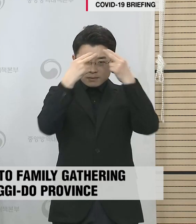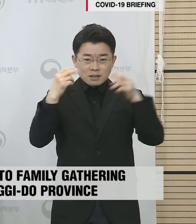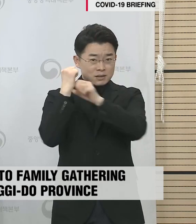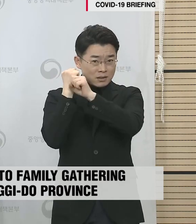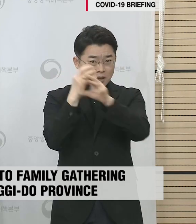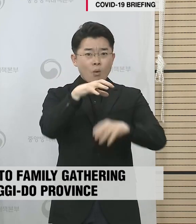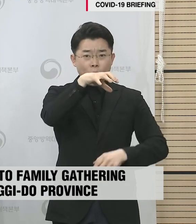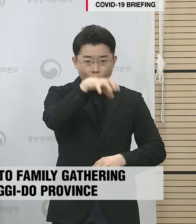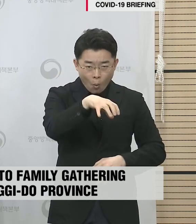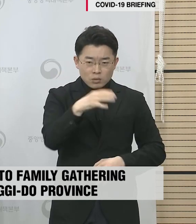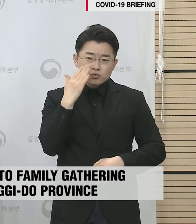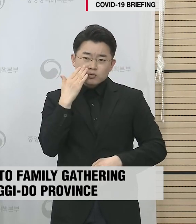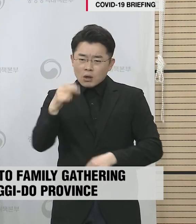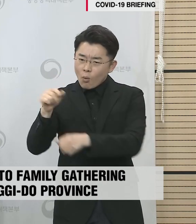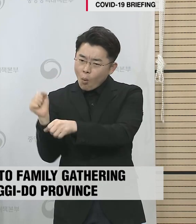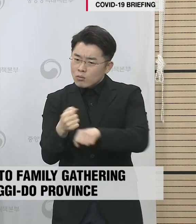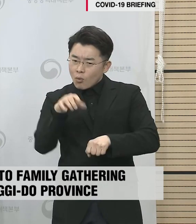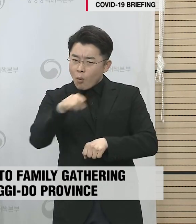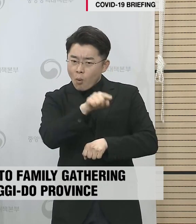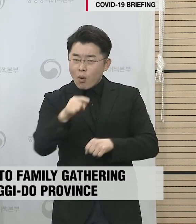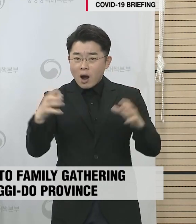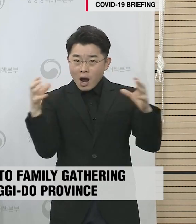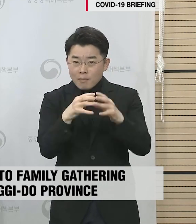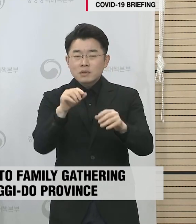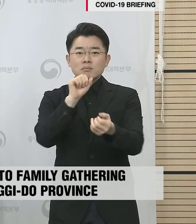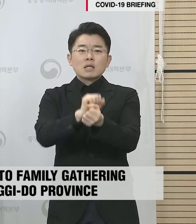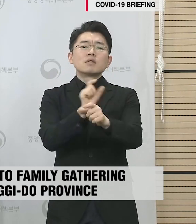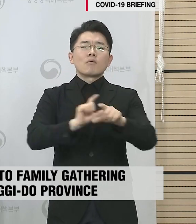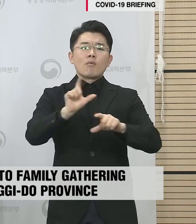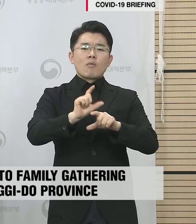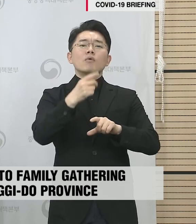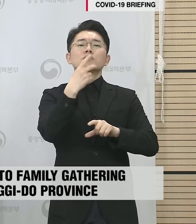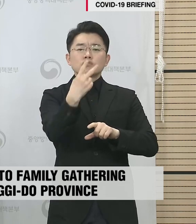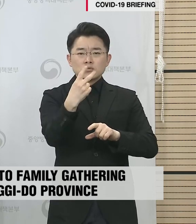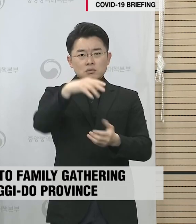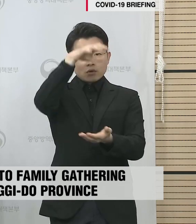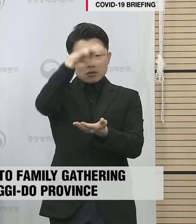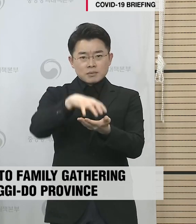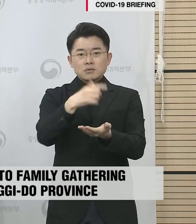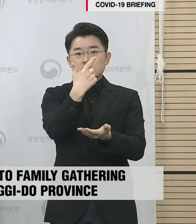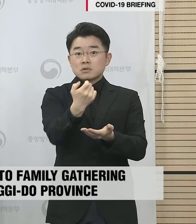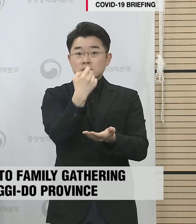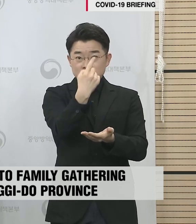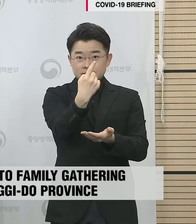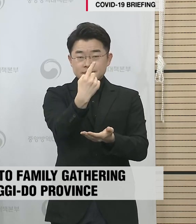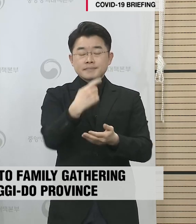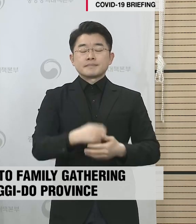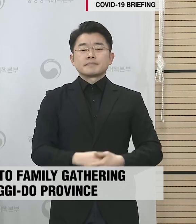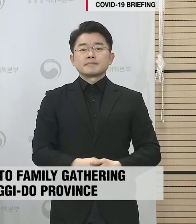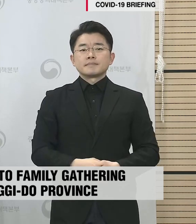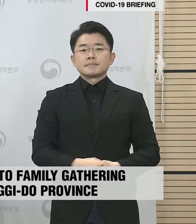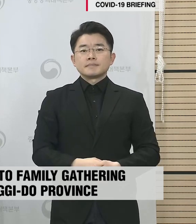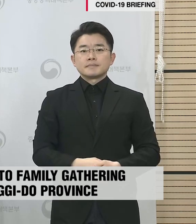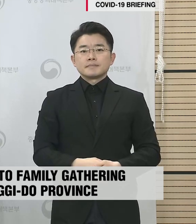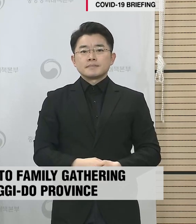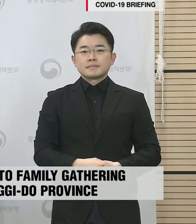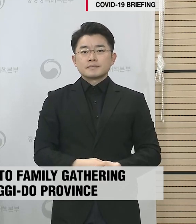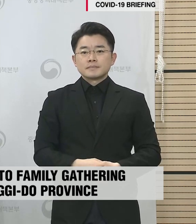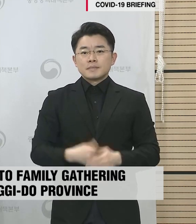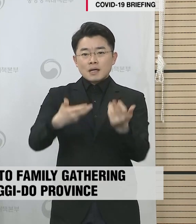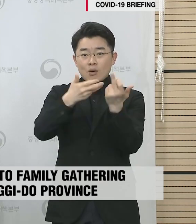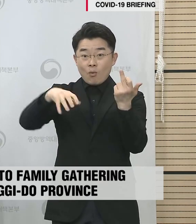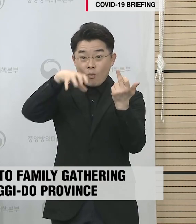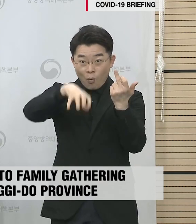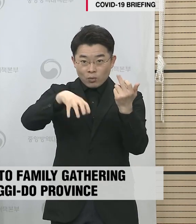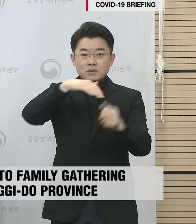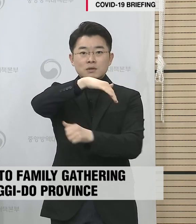we have the funeral hall and Ulsan City's golf facility. We have additional of 6 additional